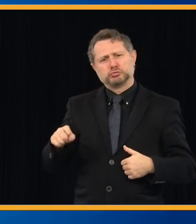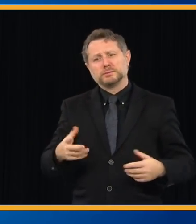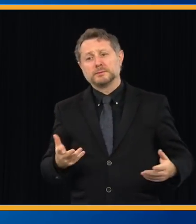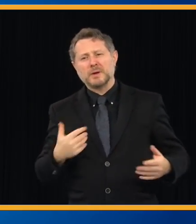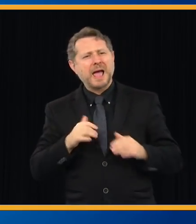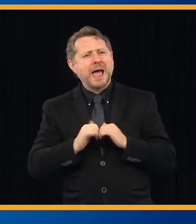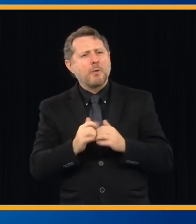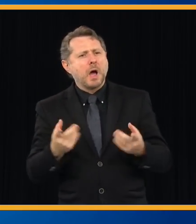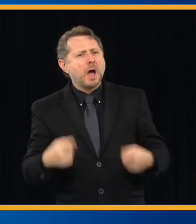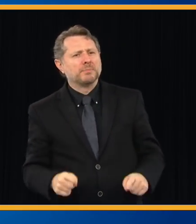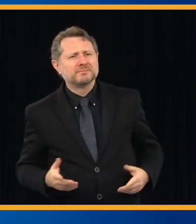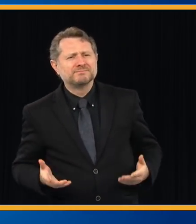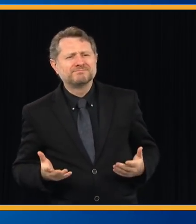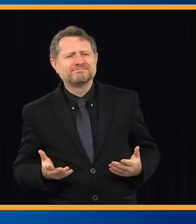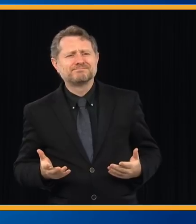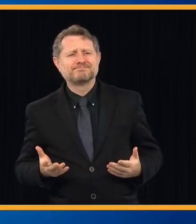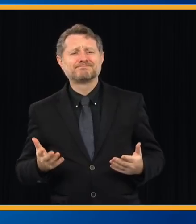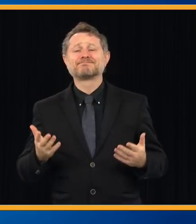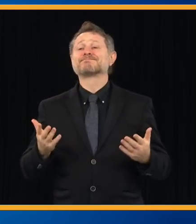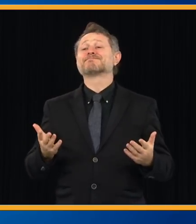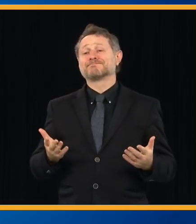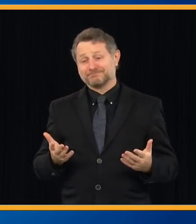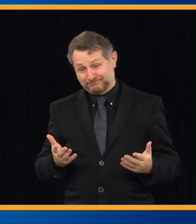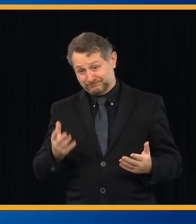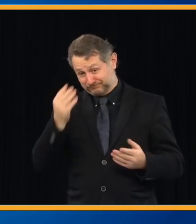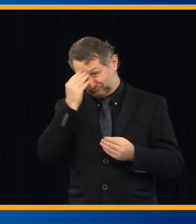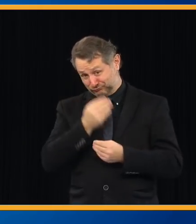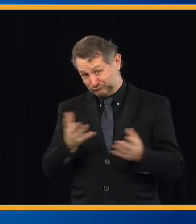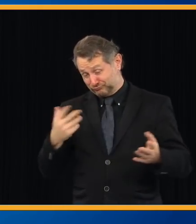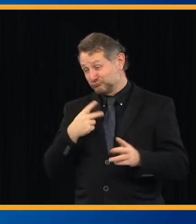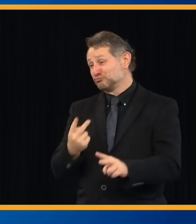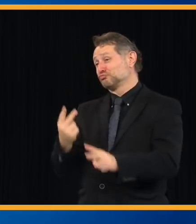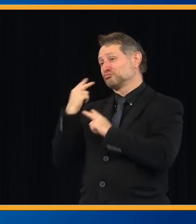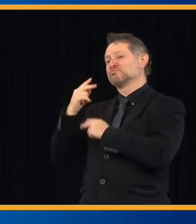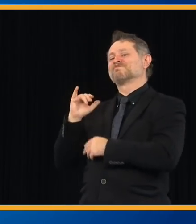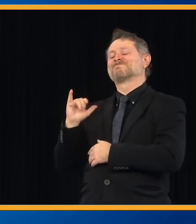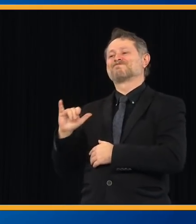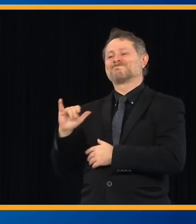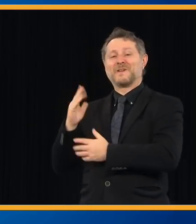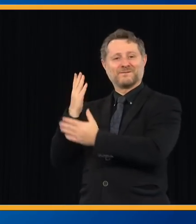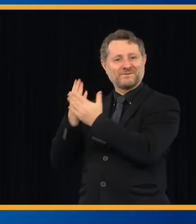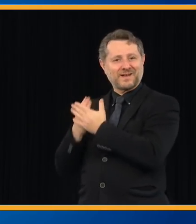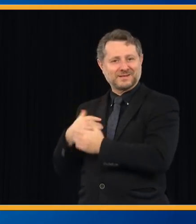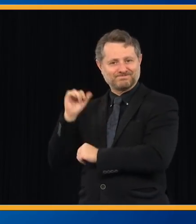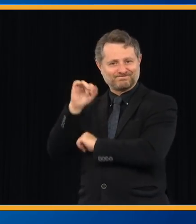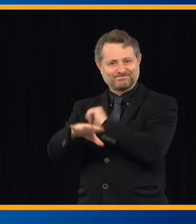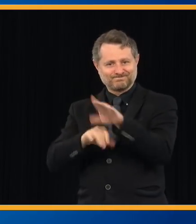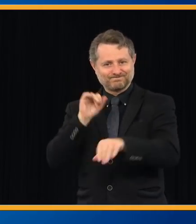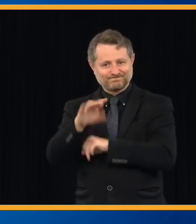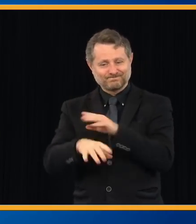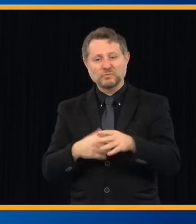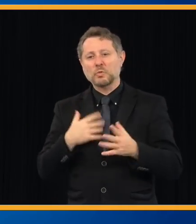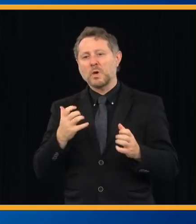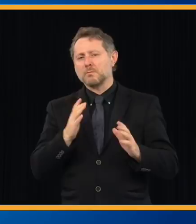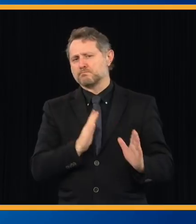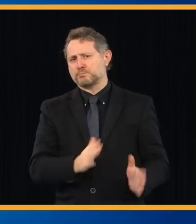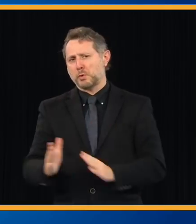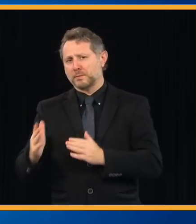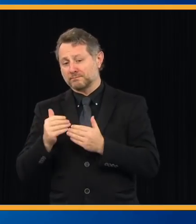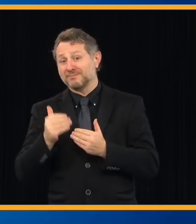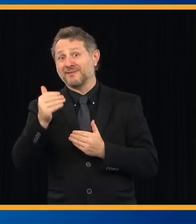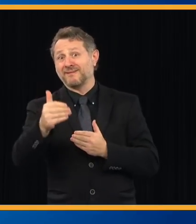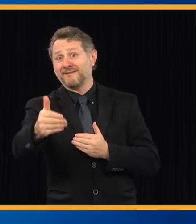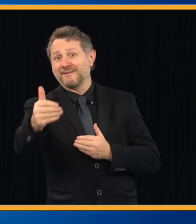Not just for a retrospective, but also prospectively. If you don't understand how it happened last time, and you don't learn the